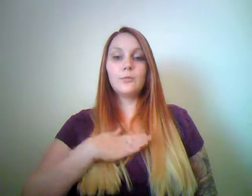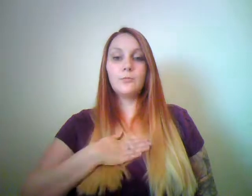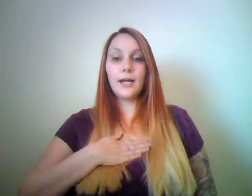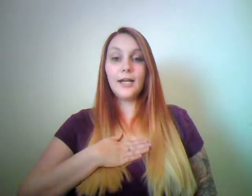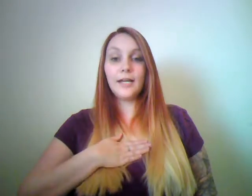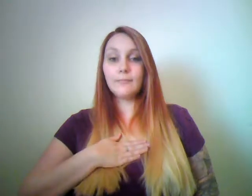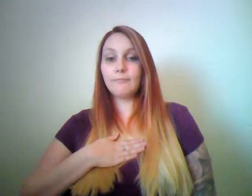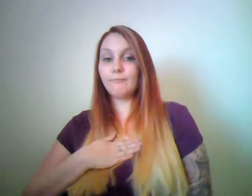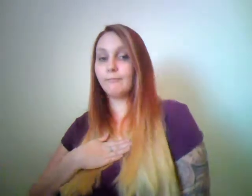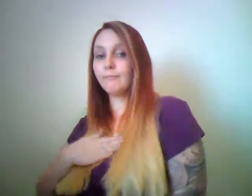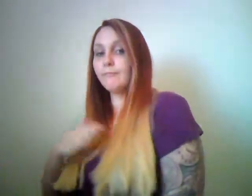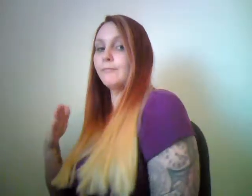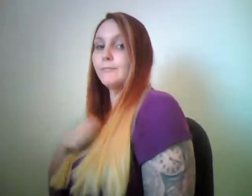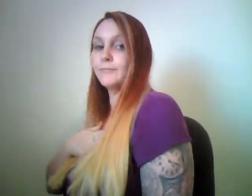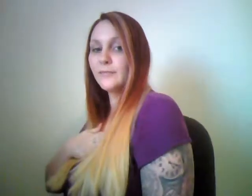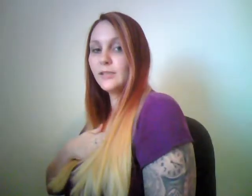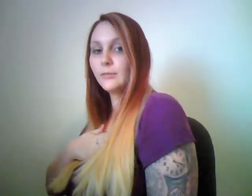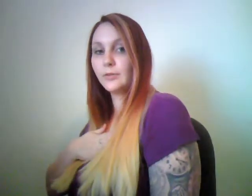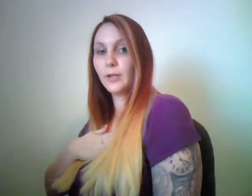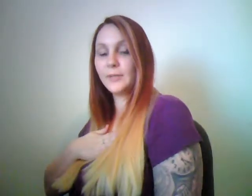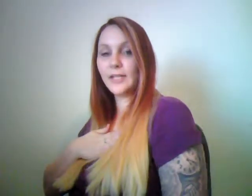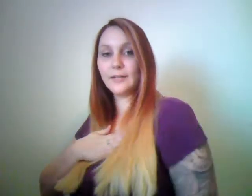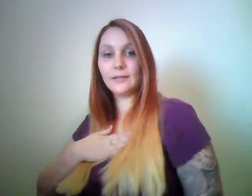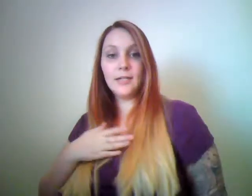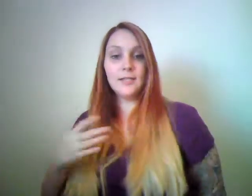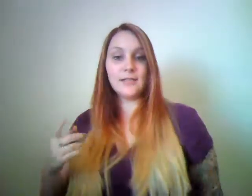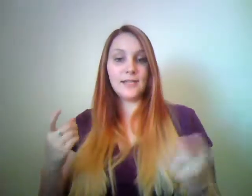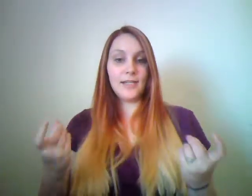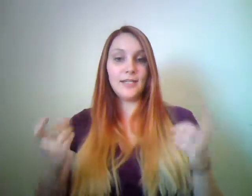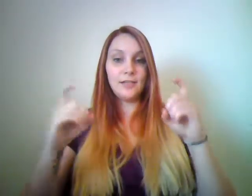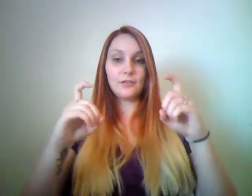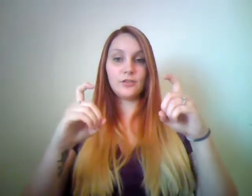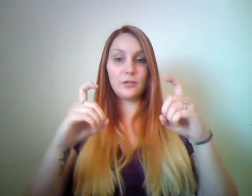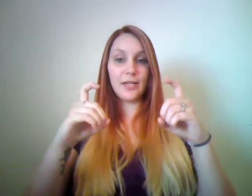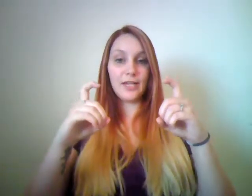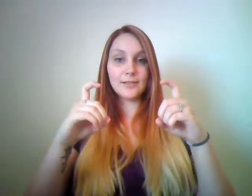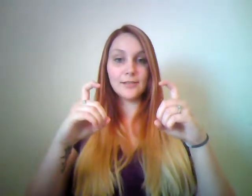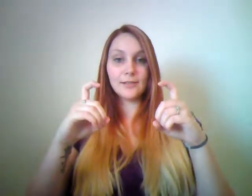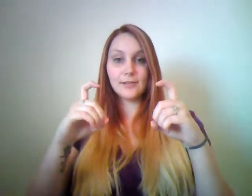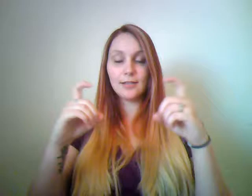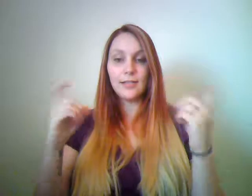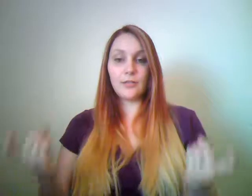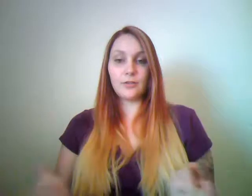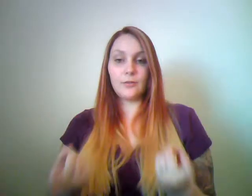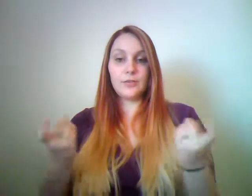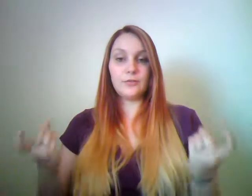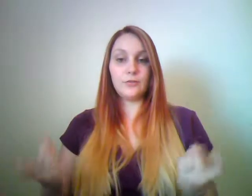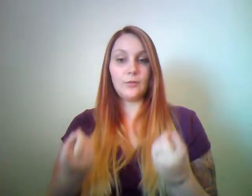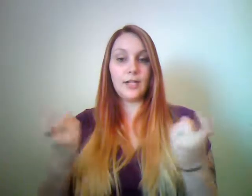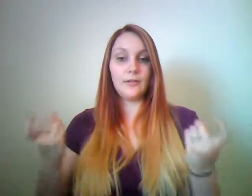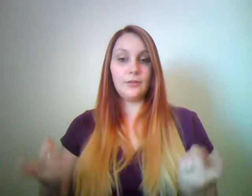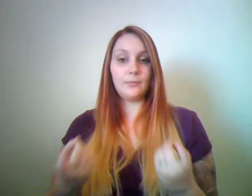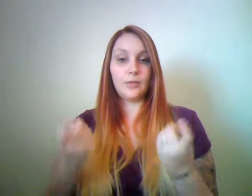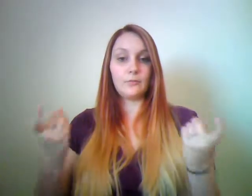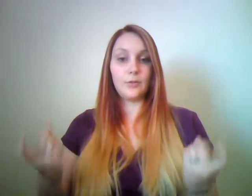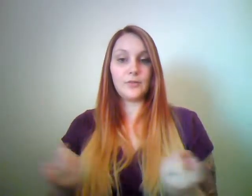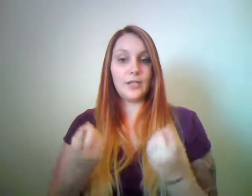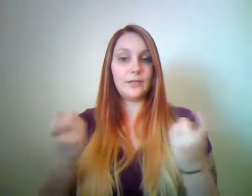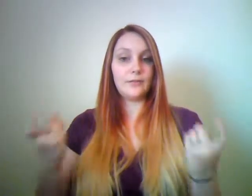my dominant hand. Sin is two X's, and you're going to have them rotating like